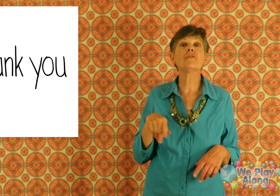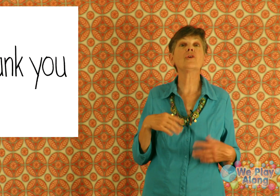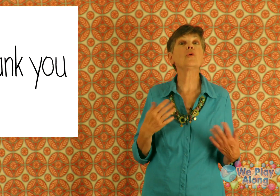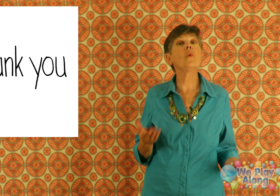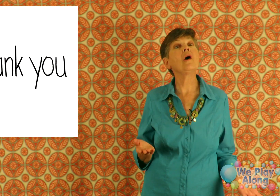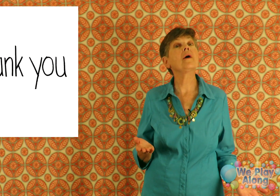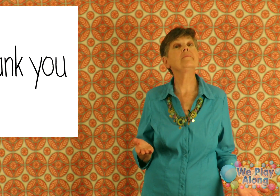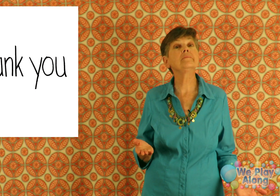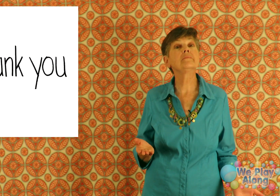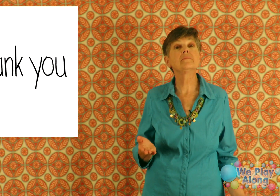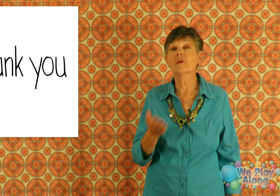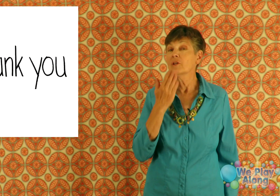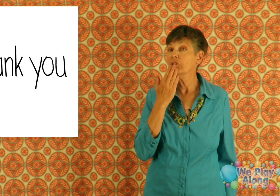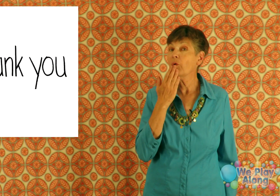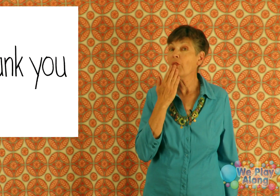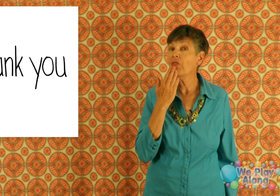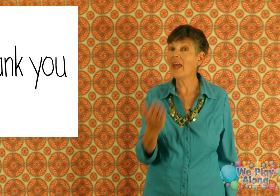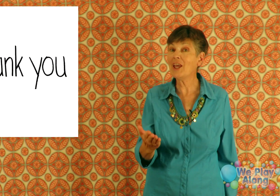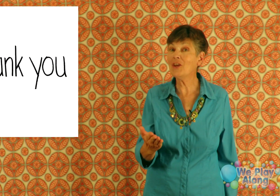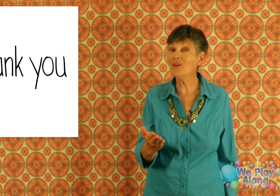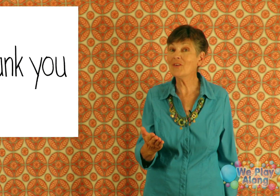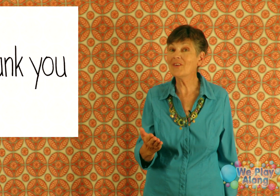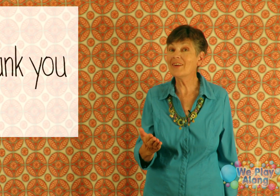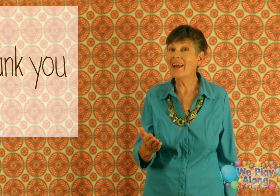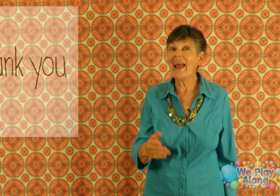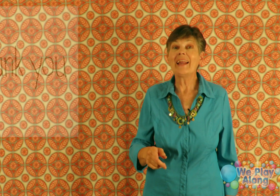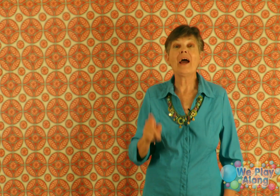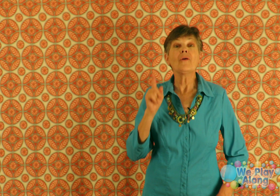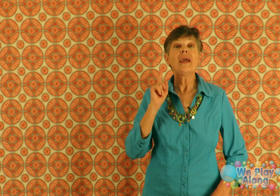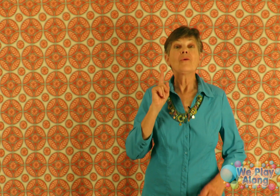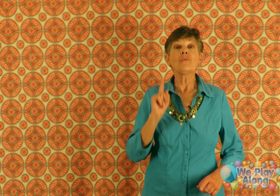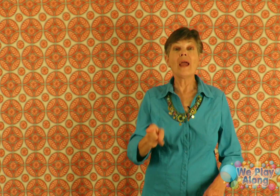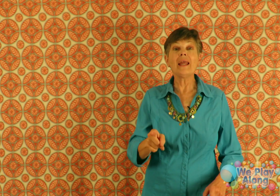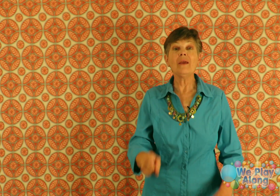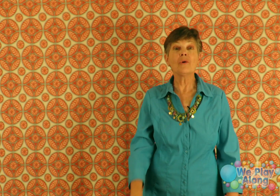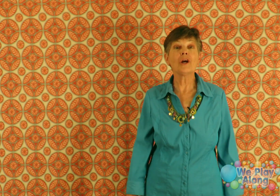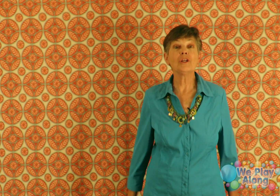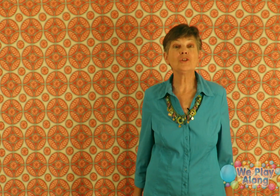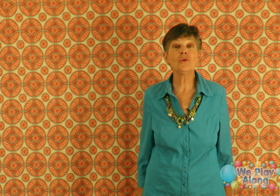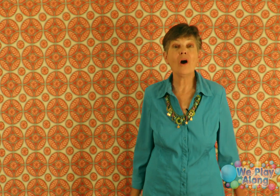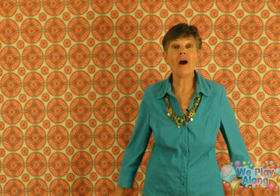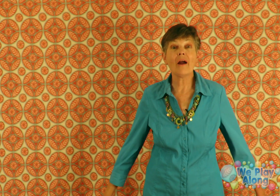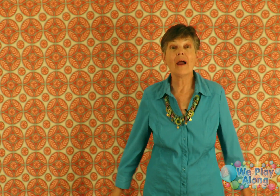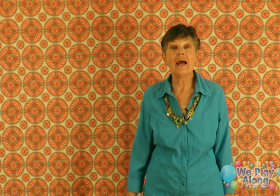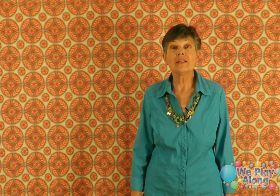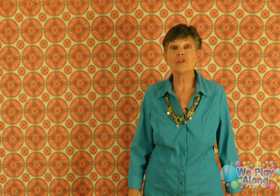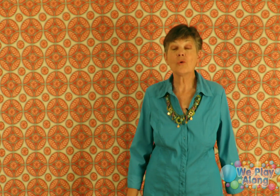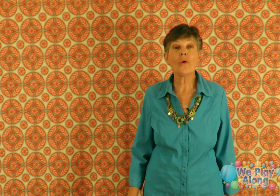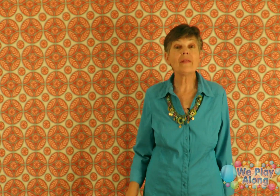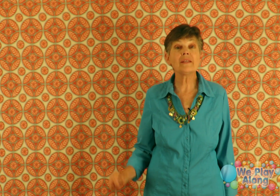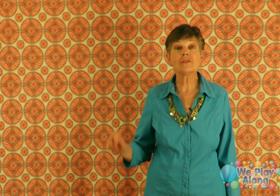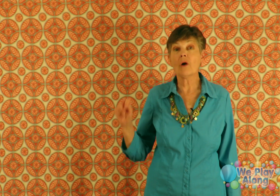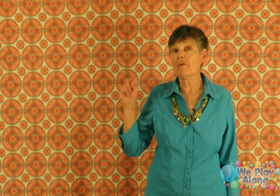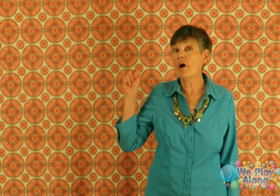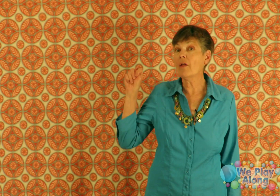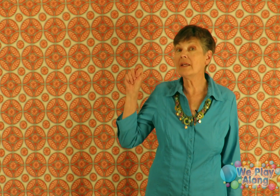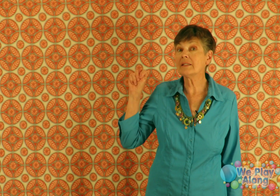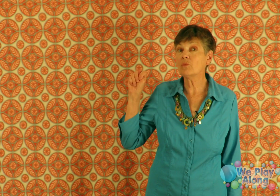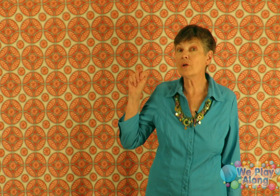for you're welcome. So thank you. Now get ready. We're going to do our story of all these words